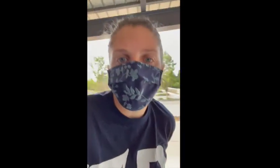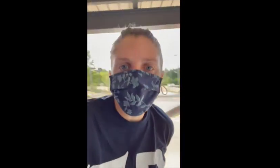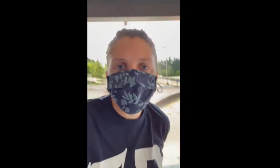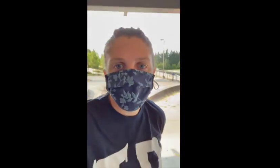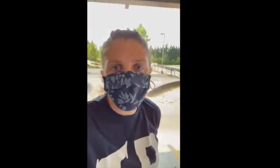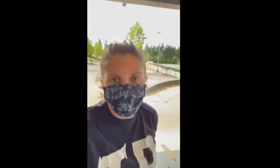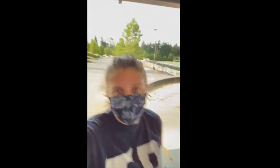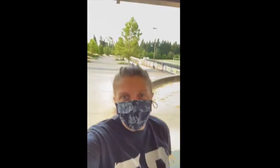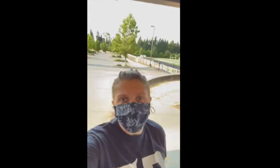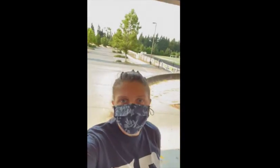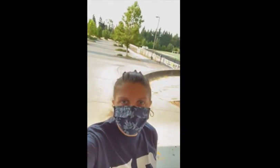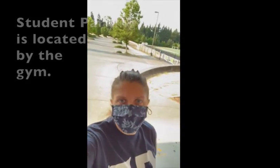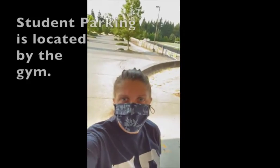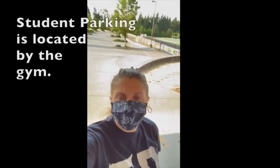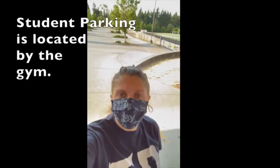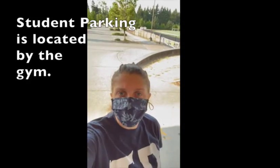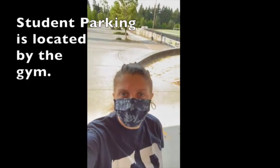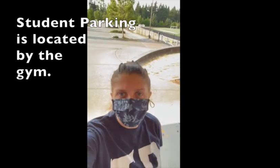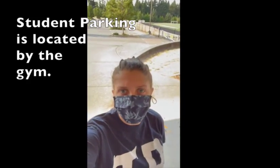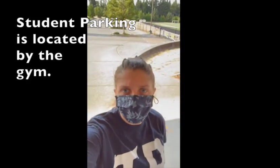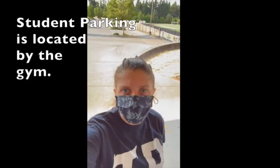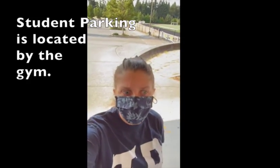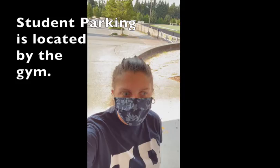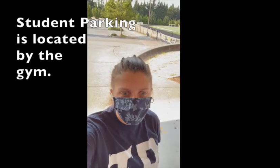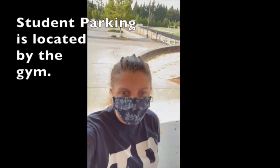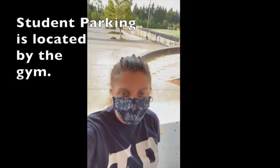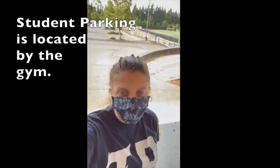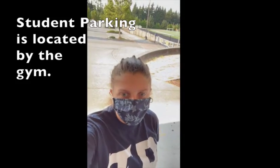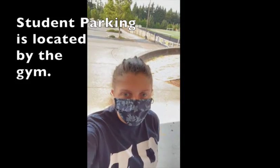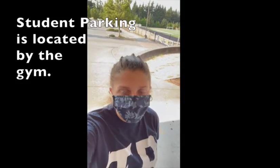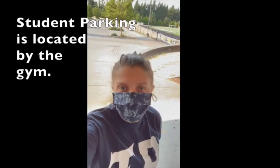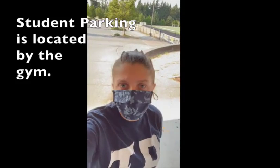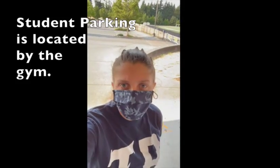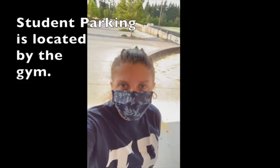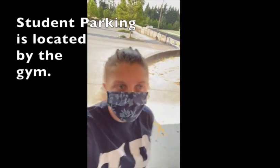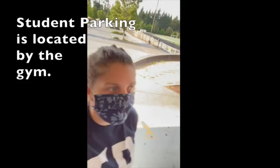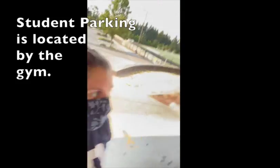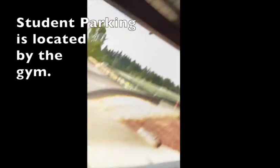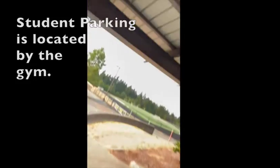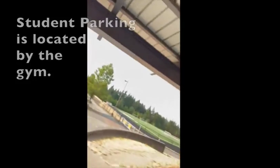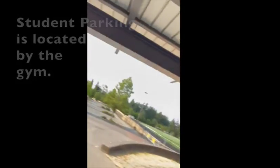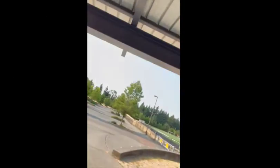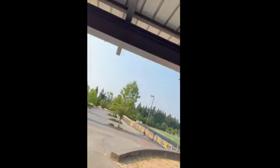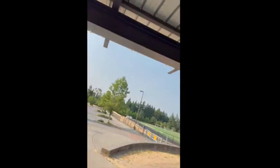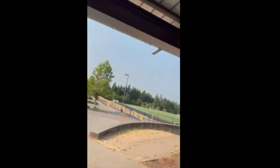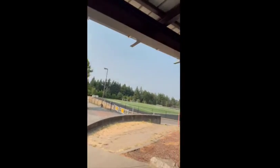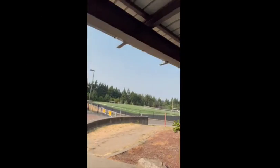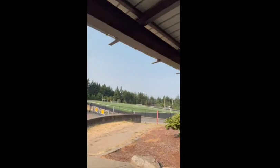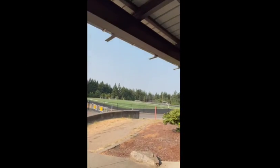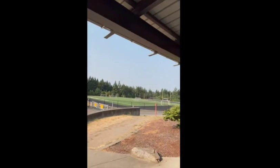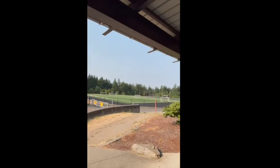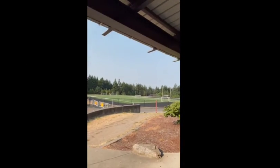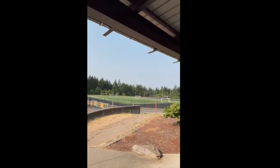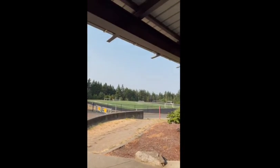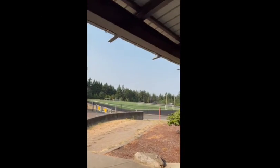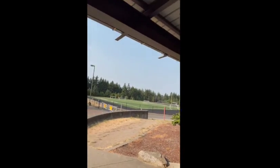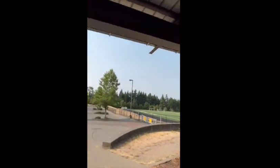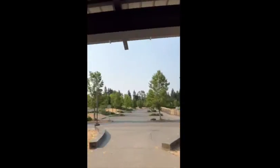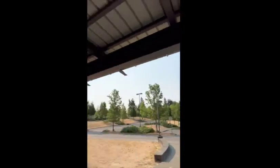in. This is the student parking lot. The student parking lot is kind of to the side next to the football field. So